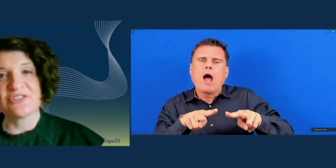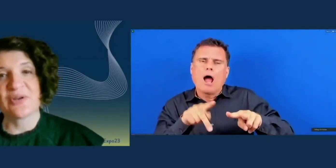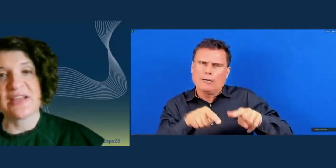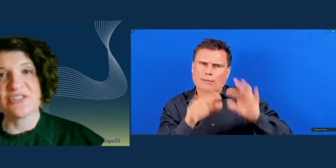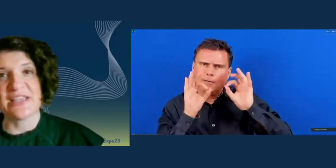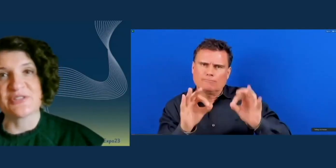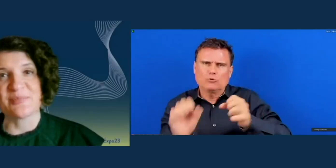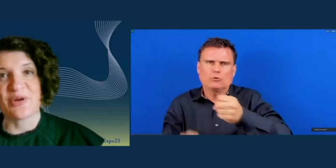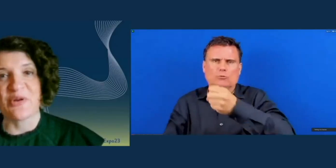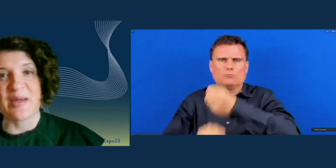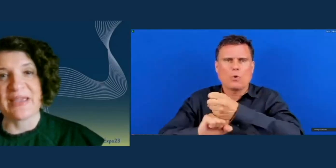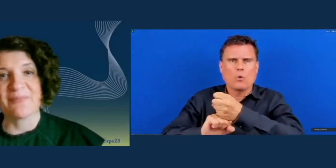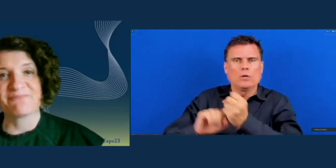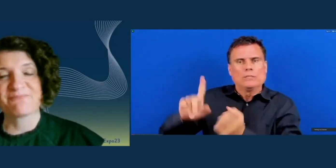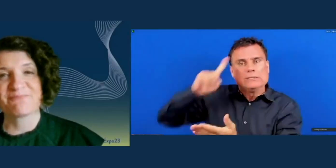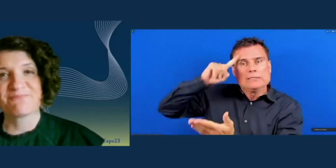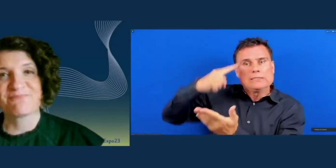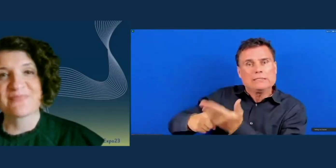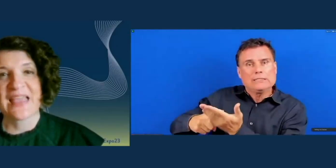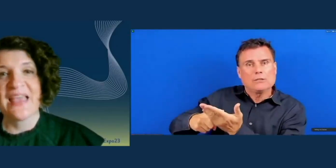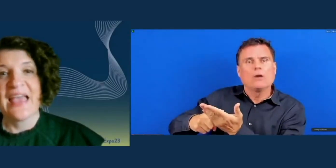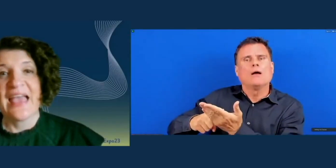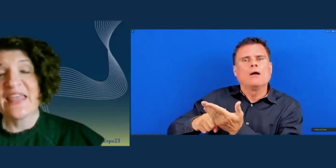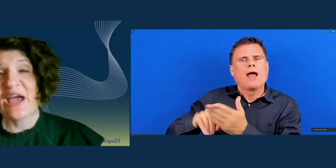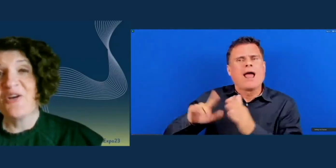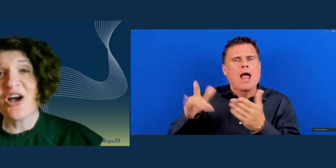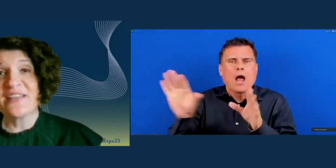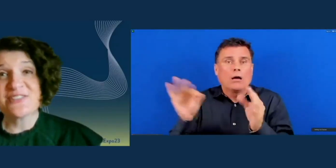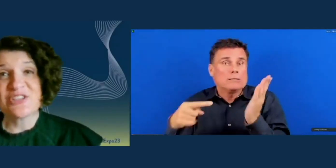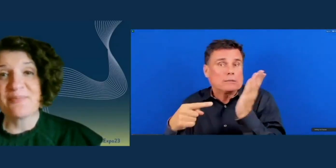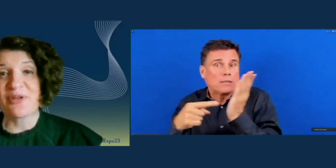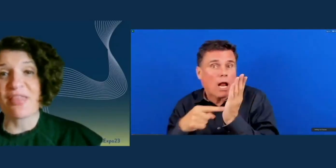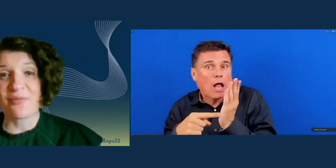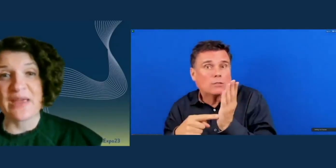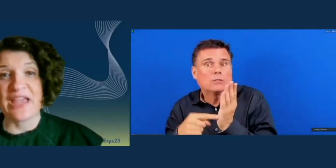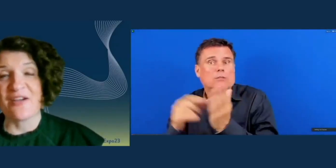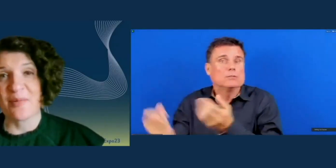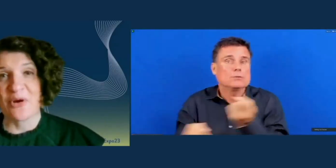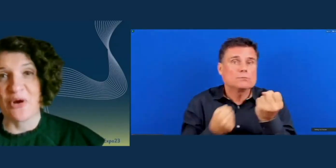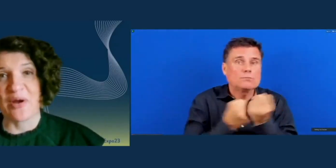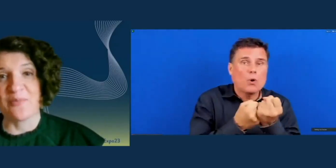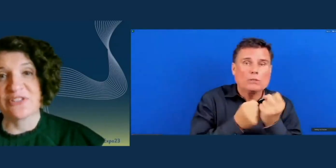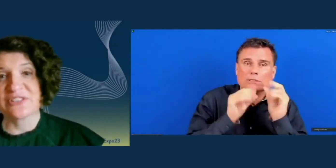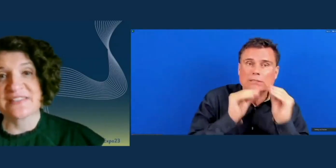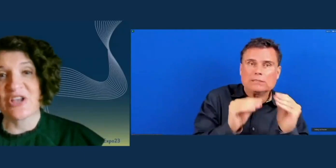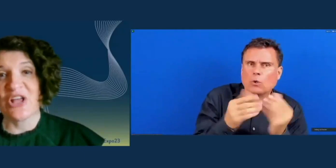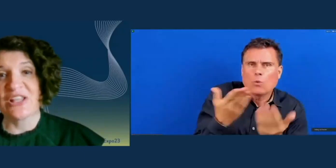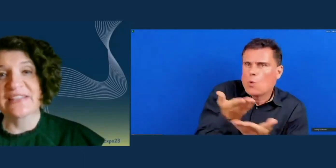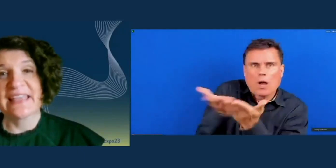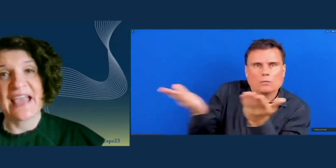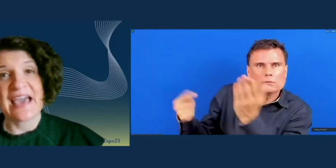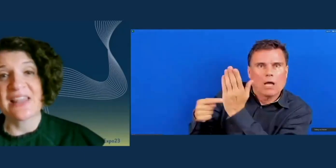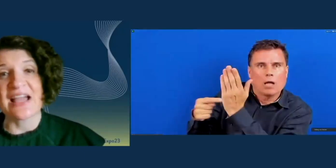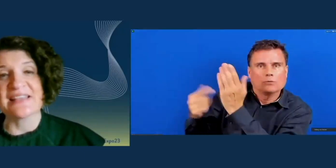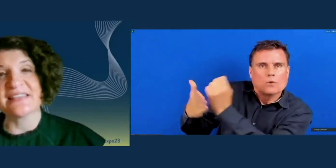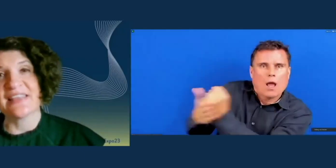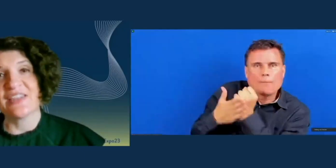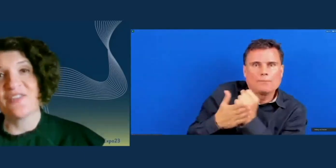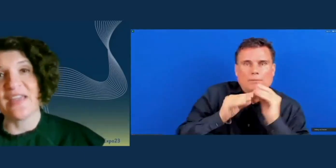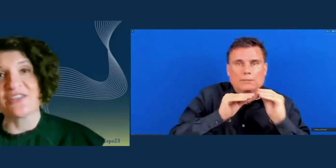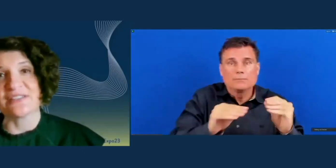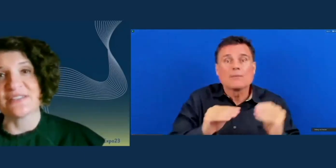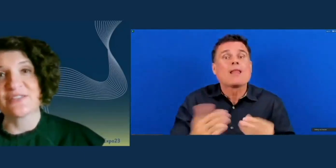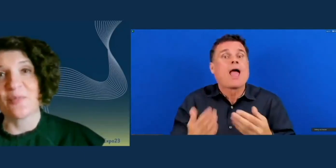complement your education programming. And now on to chapter 3 of our program, which is called Catalyzing